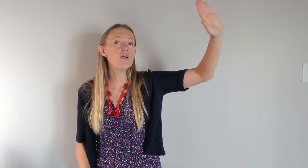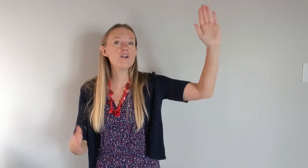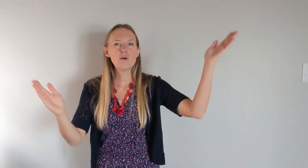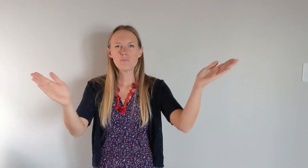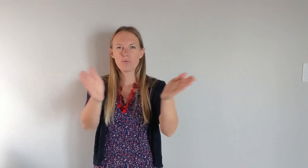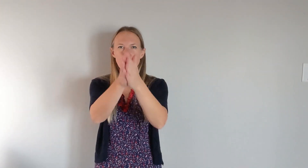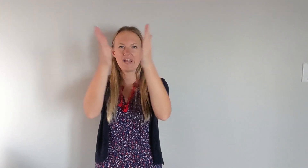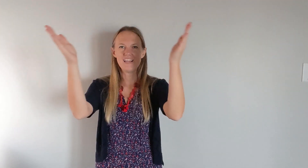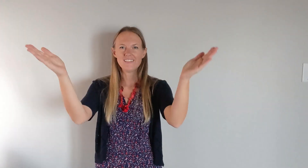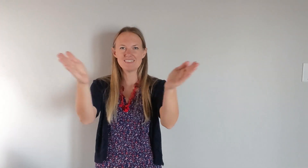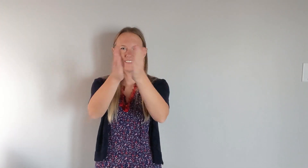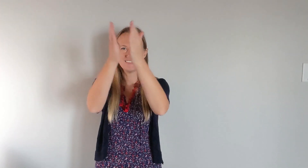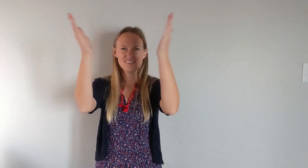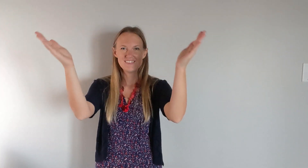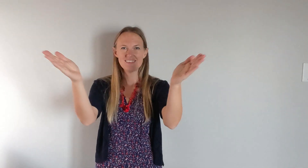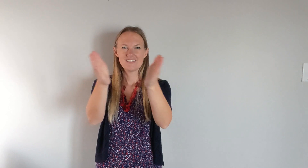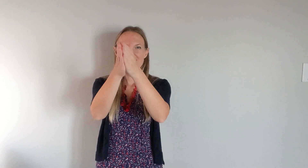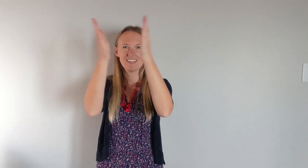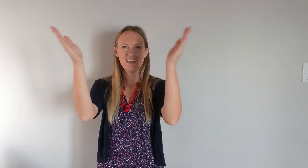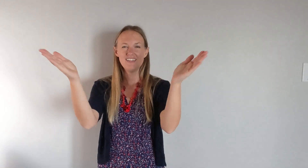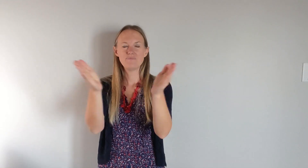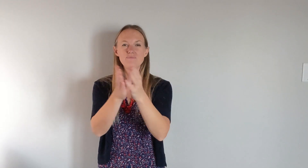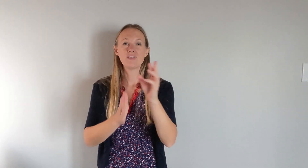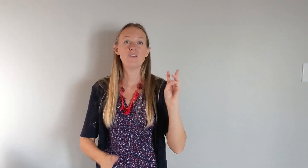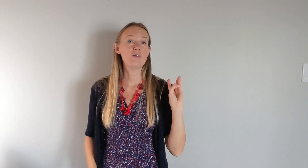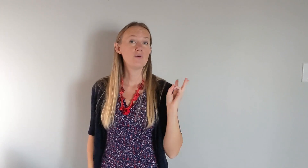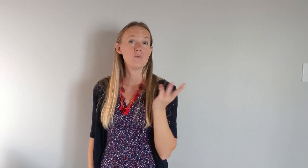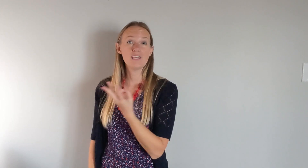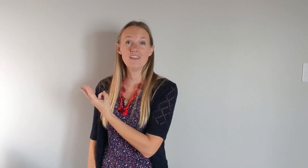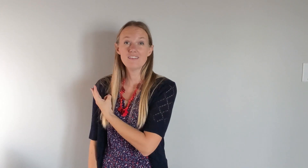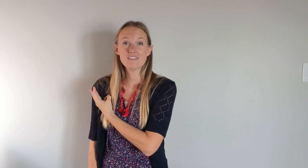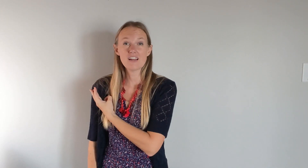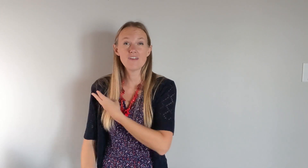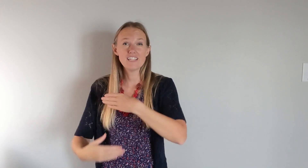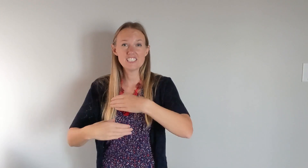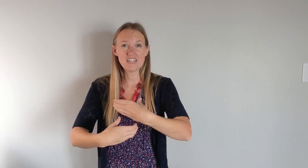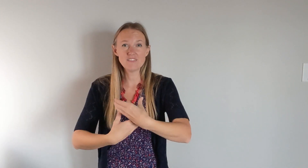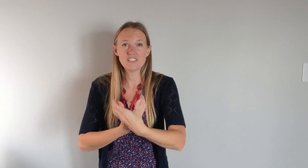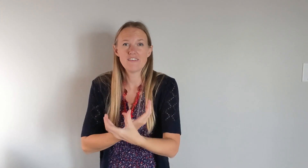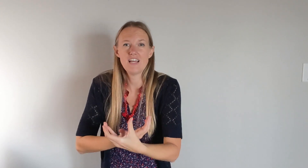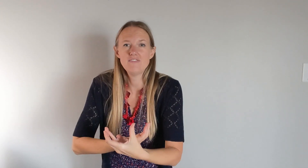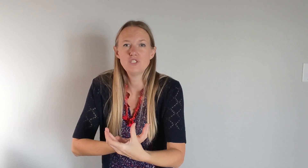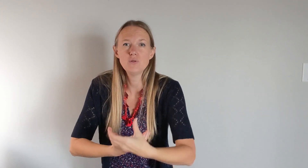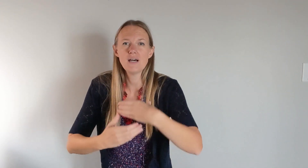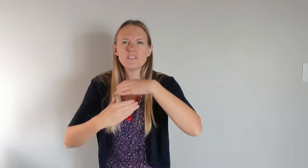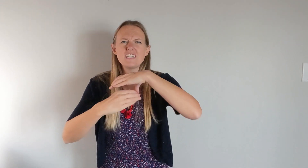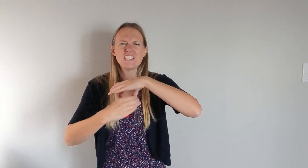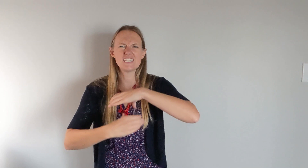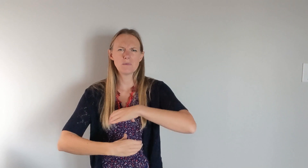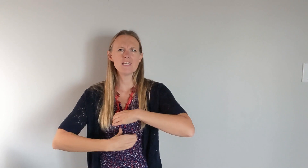your praise. Okay. You learned that already? Shout. You have kind of two cups and it's like something's